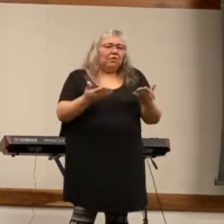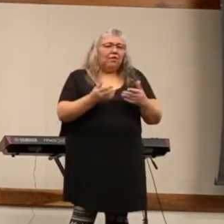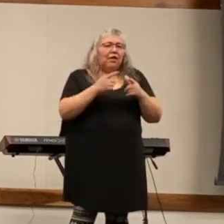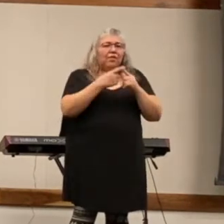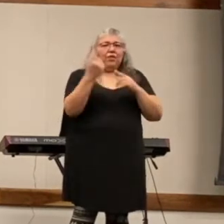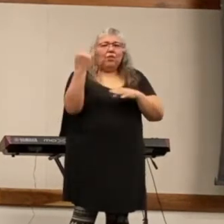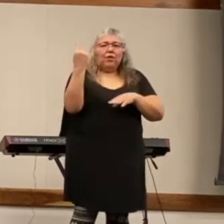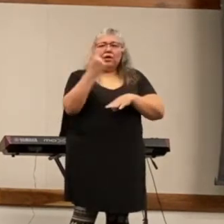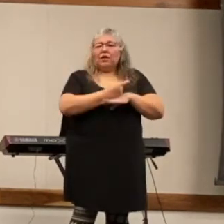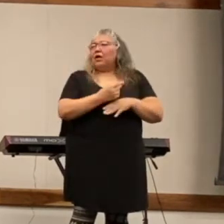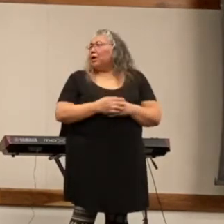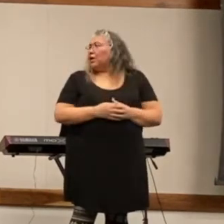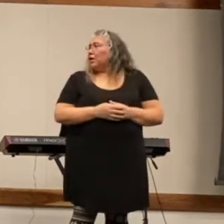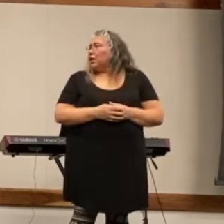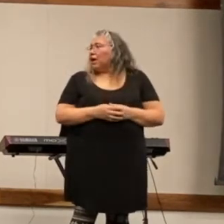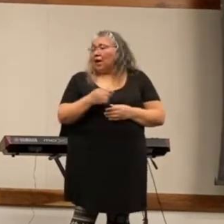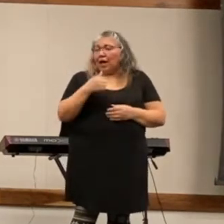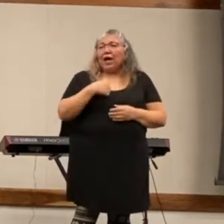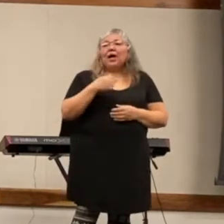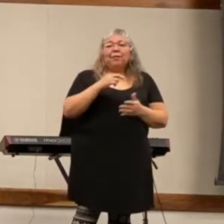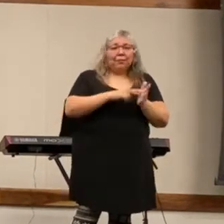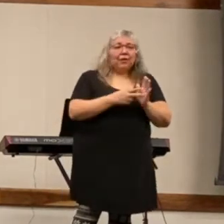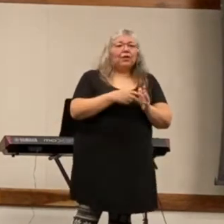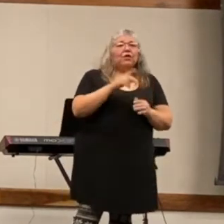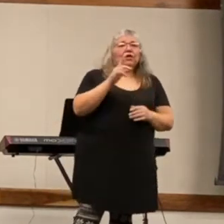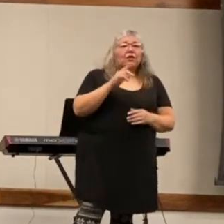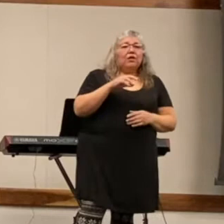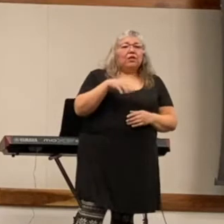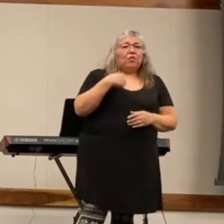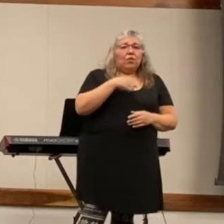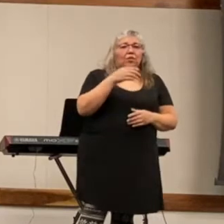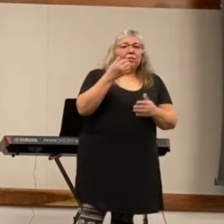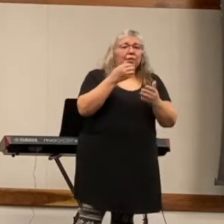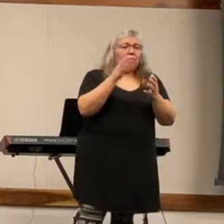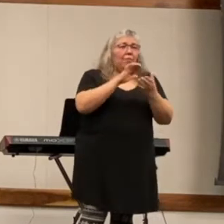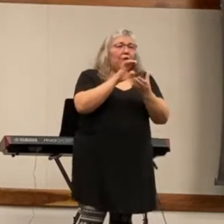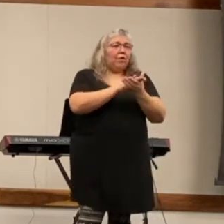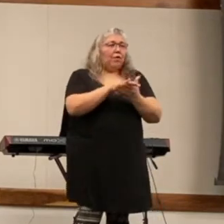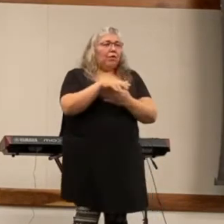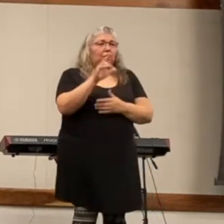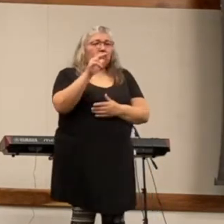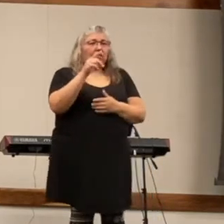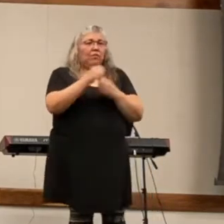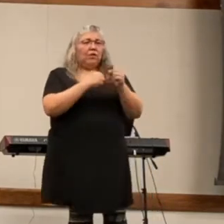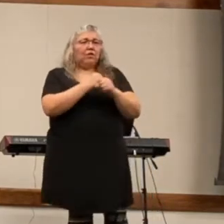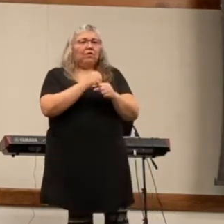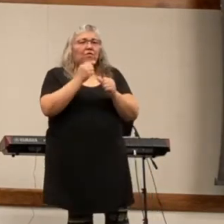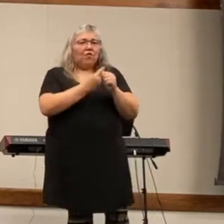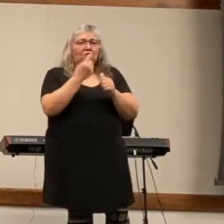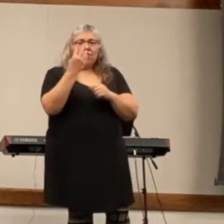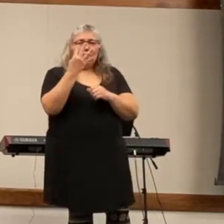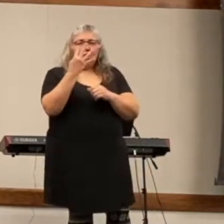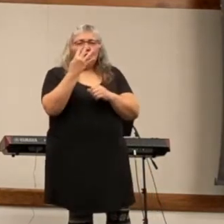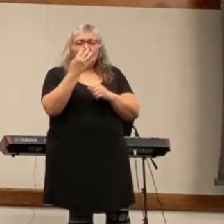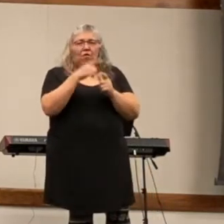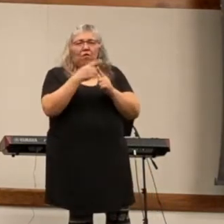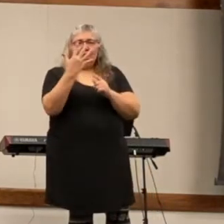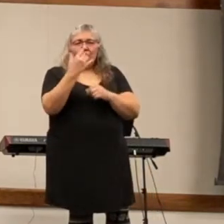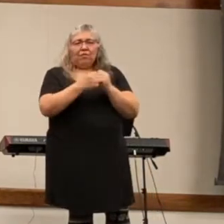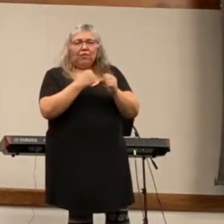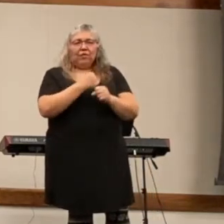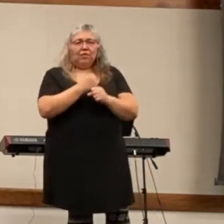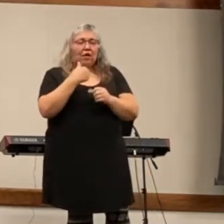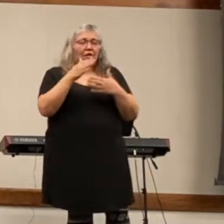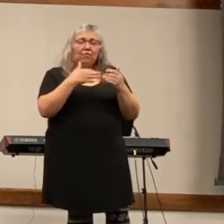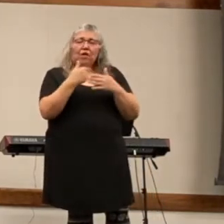And then one day, and I'm talking, I mean, Trudy and I, we've been married for 23 years, so it's like maybe the first 4 or 5 years of our marriage. Even though I